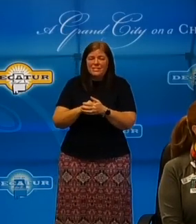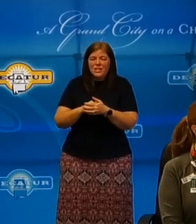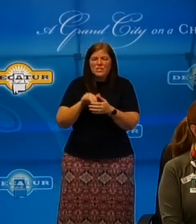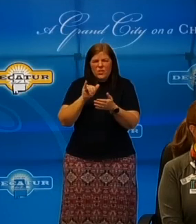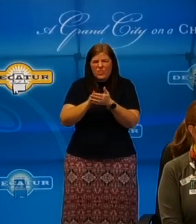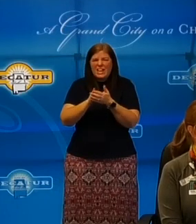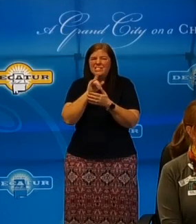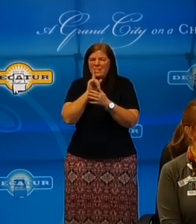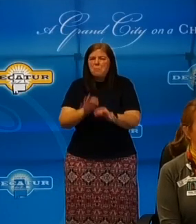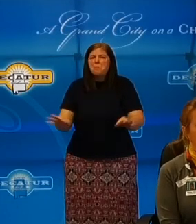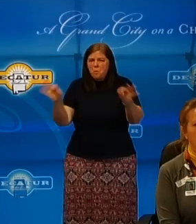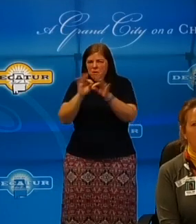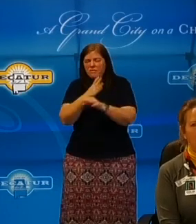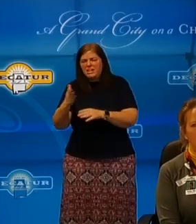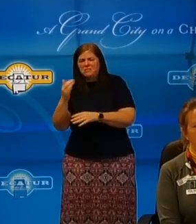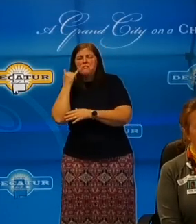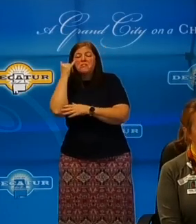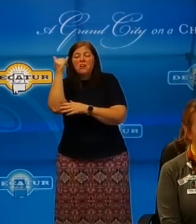ahead.